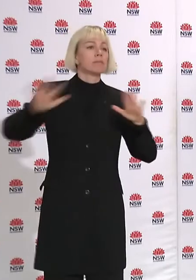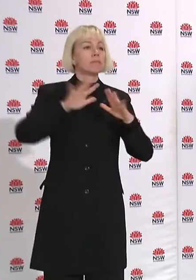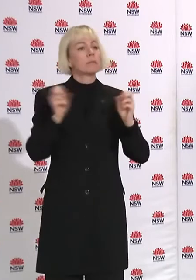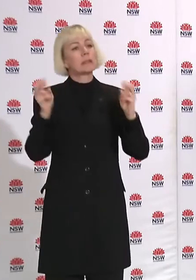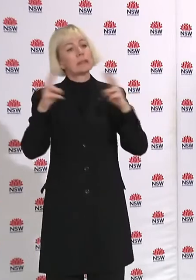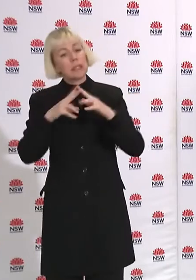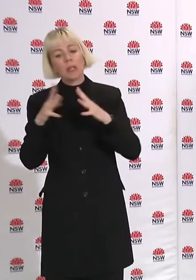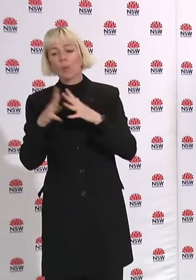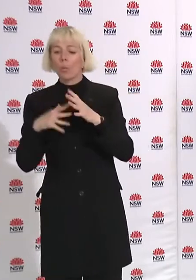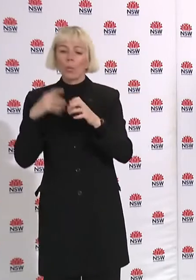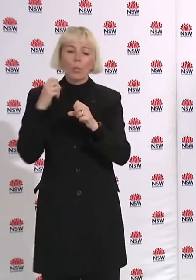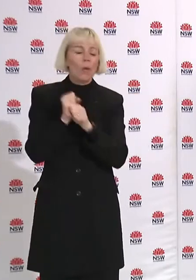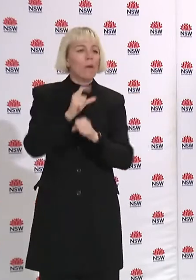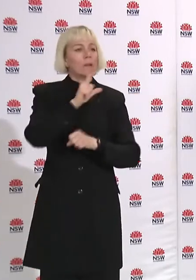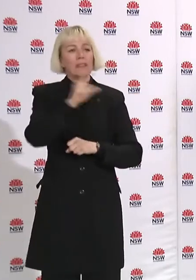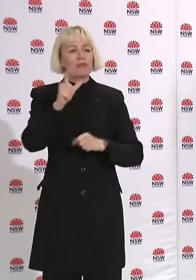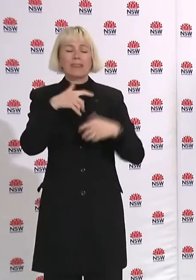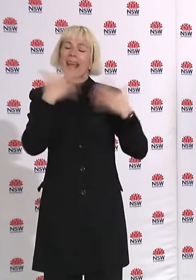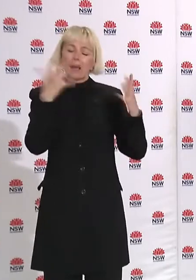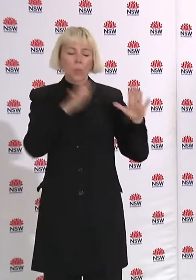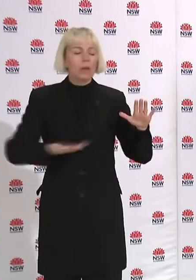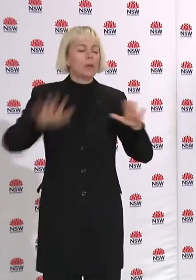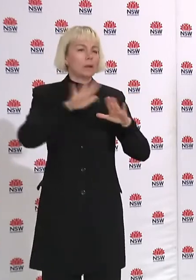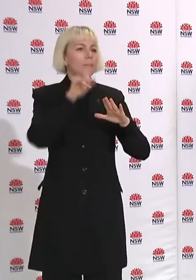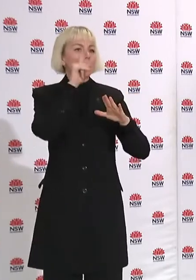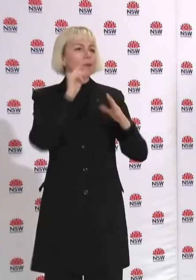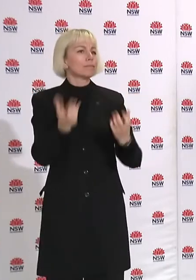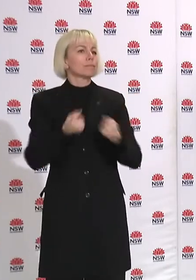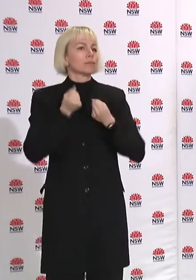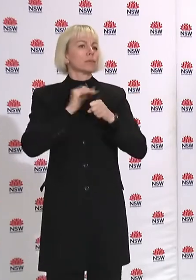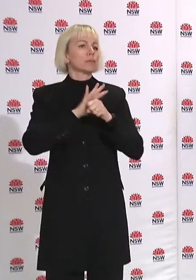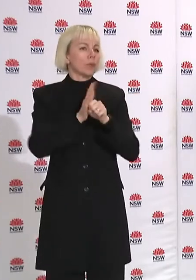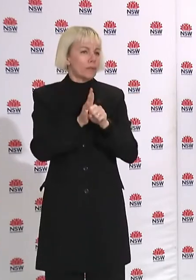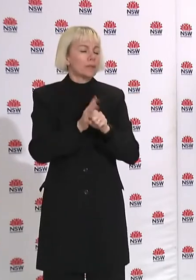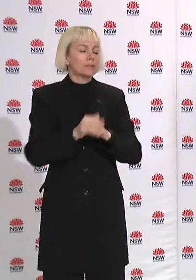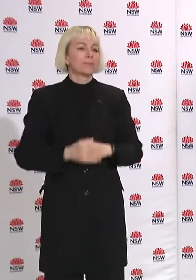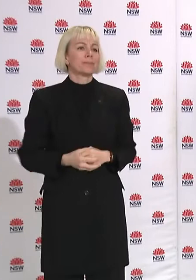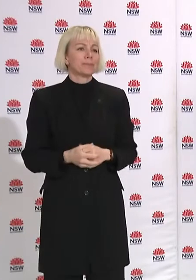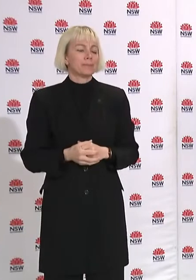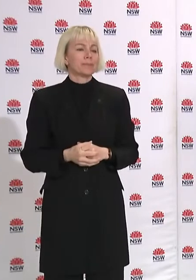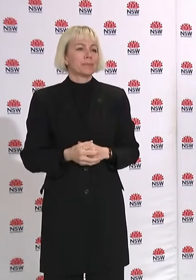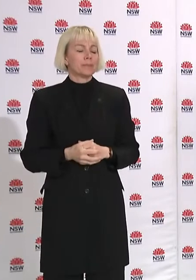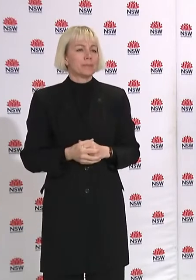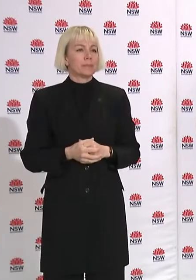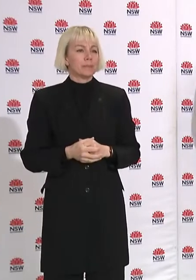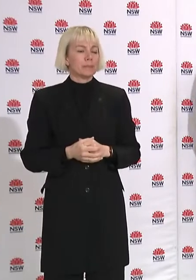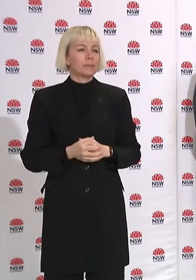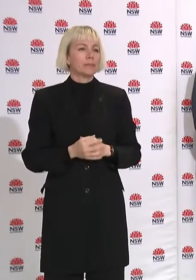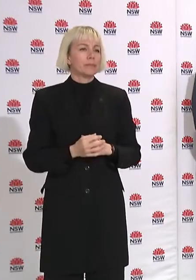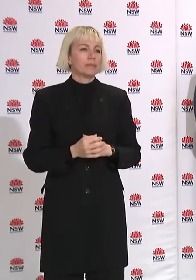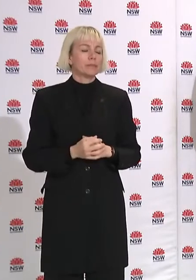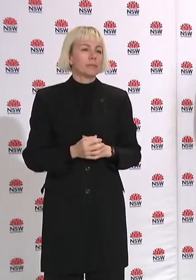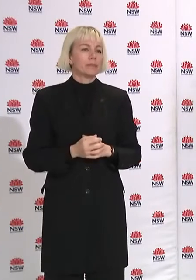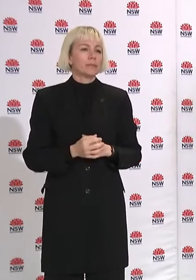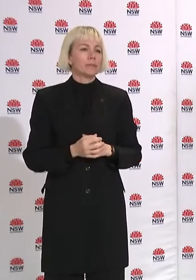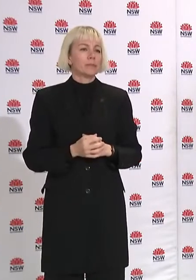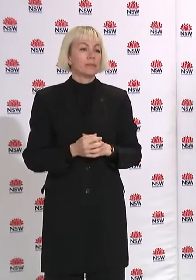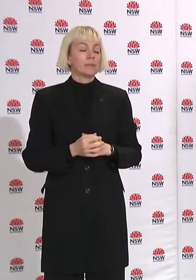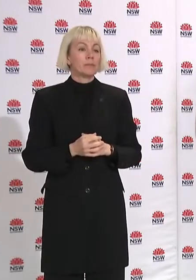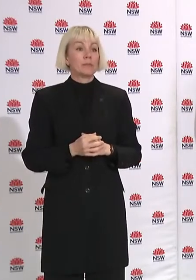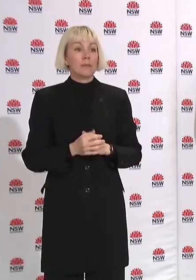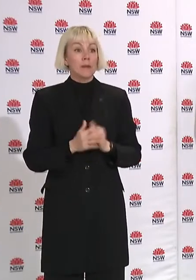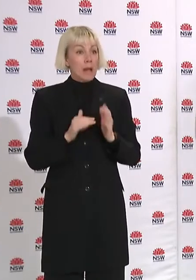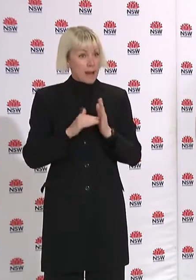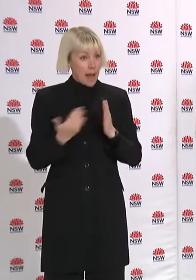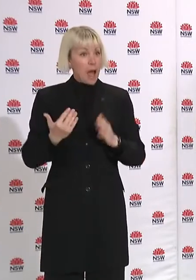those communities to live as safely and as freely as possible. And I can't stress enough that we will be redoubling our